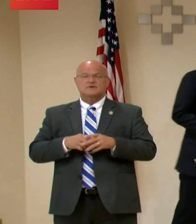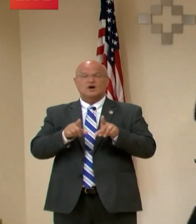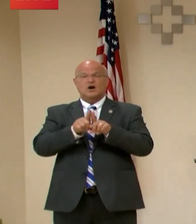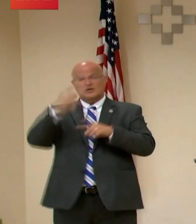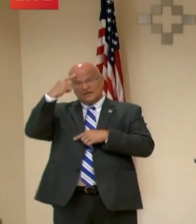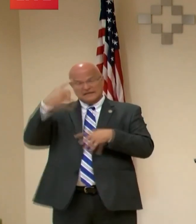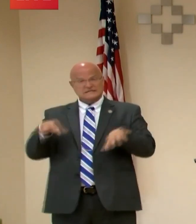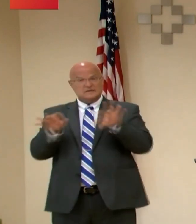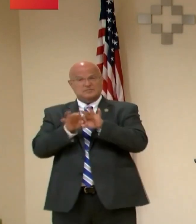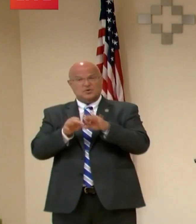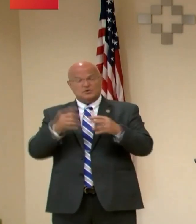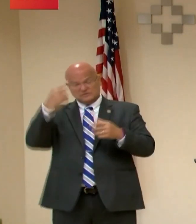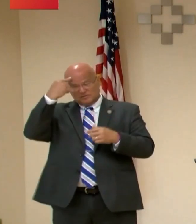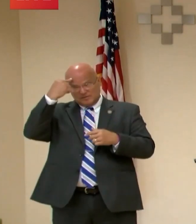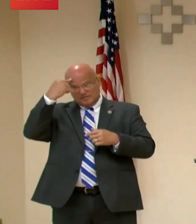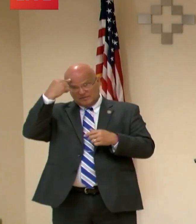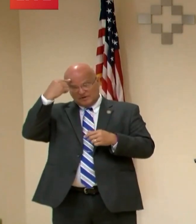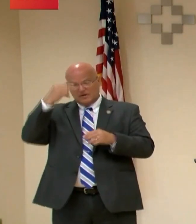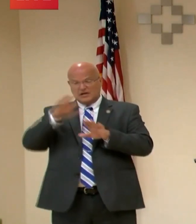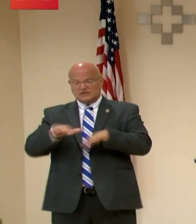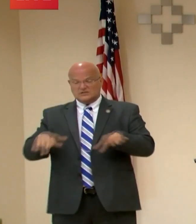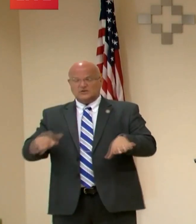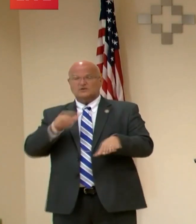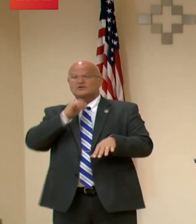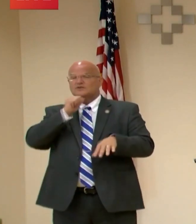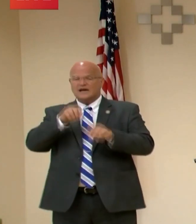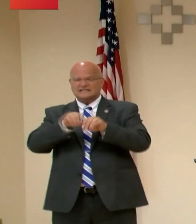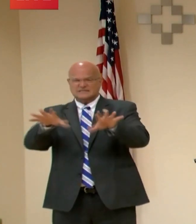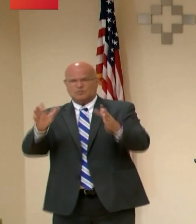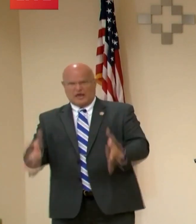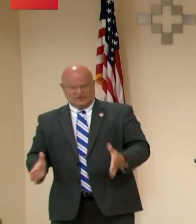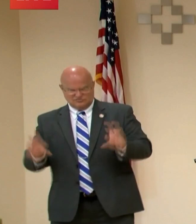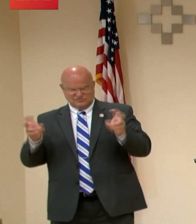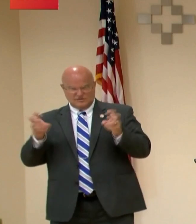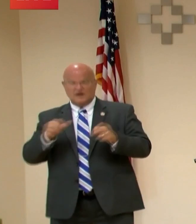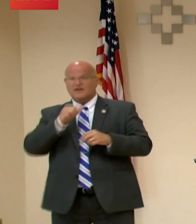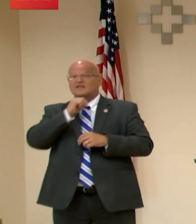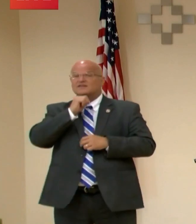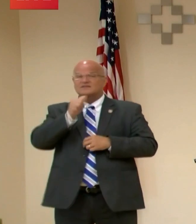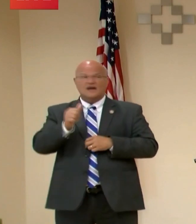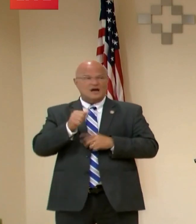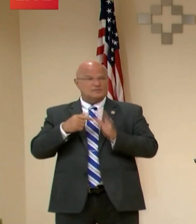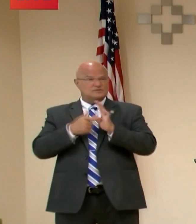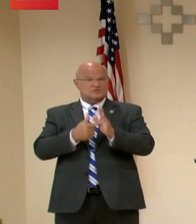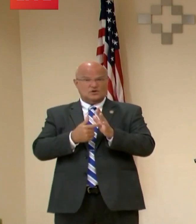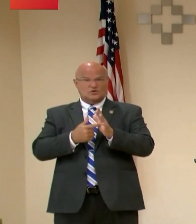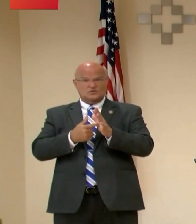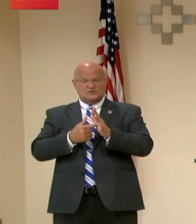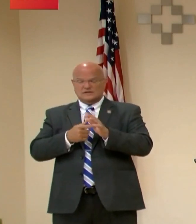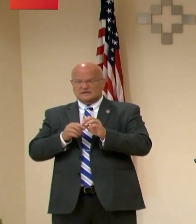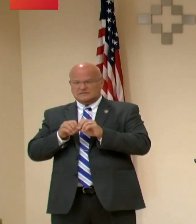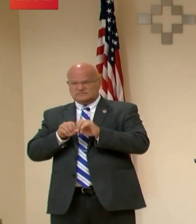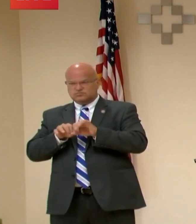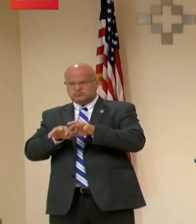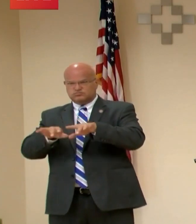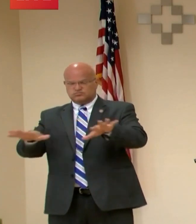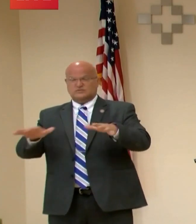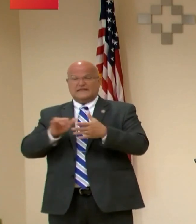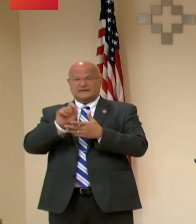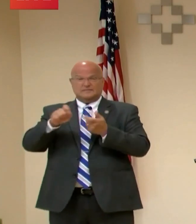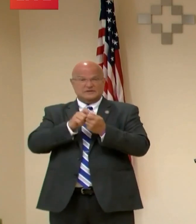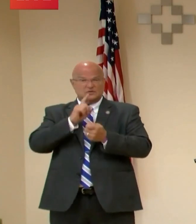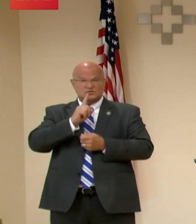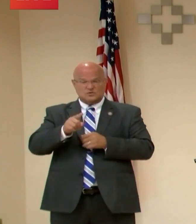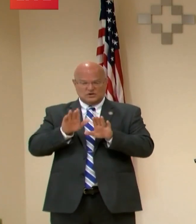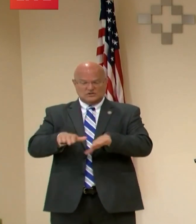I also think it's important to bear in mind that children are not spreaders. So they've not been shown to be very effective in spreading the virus, and that's